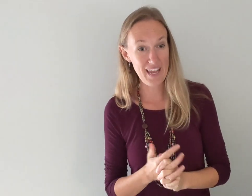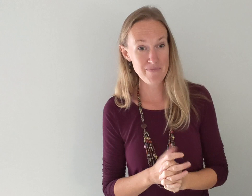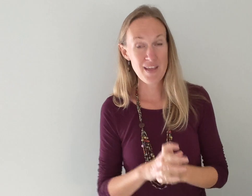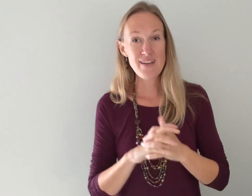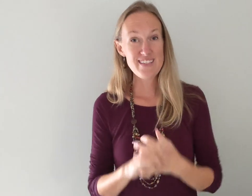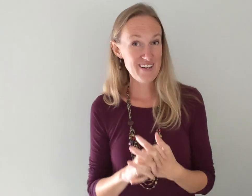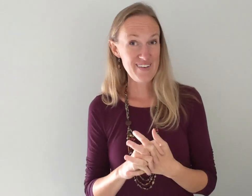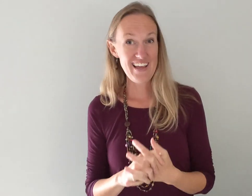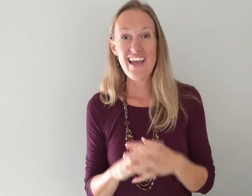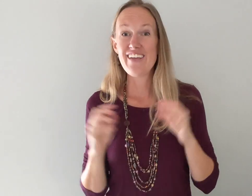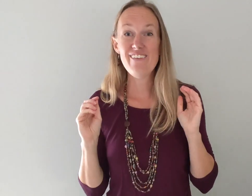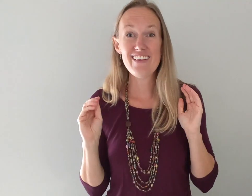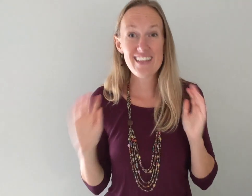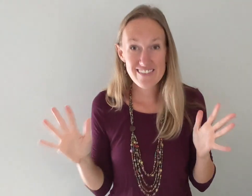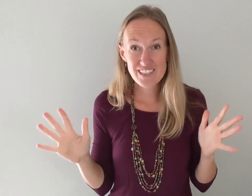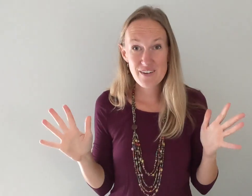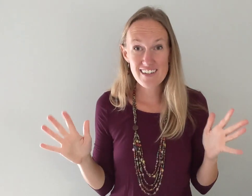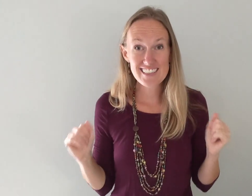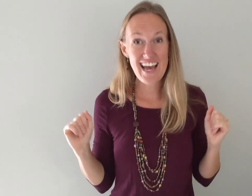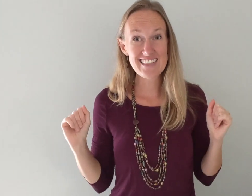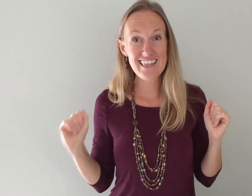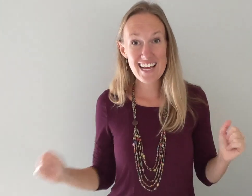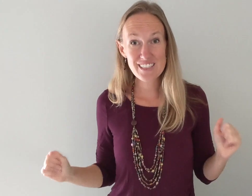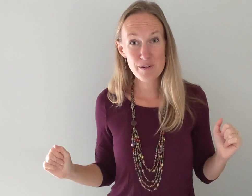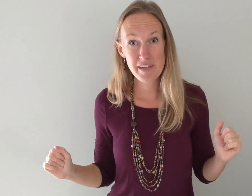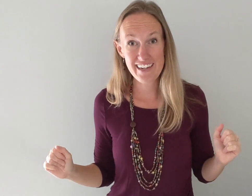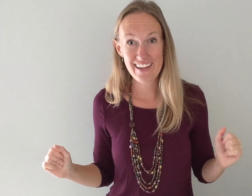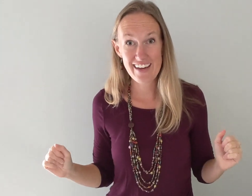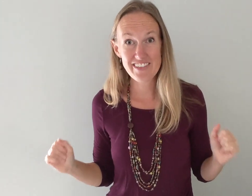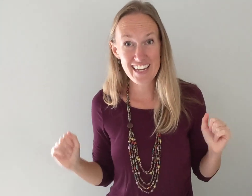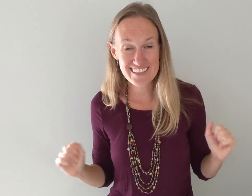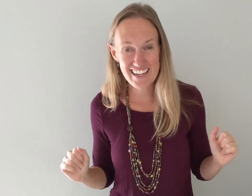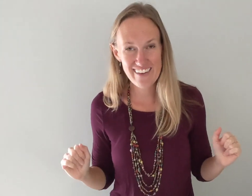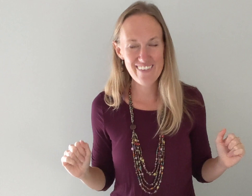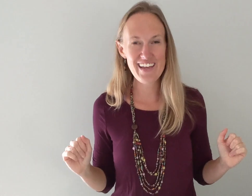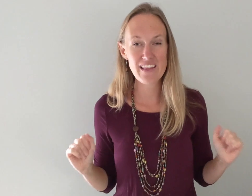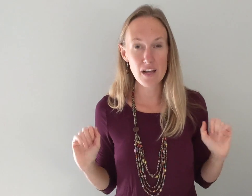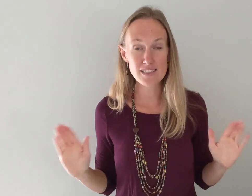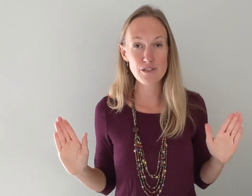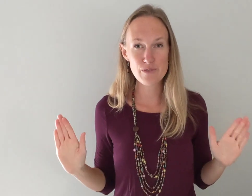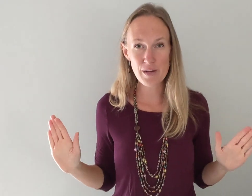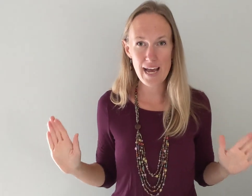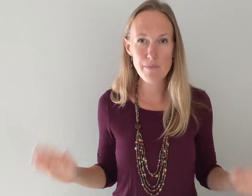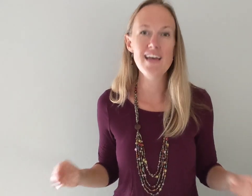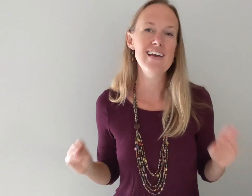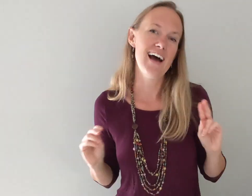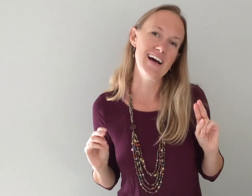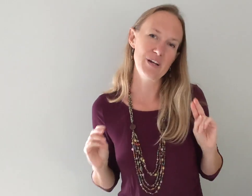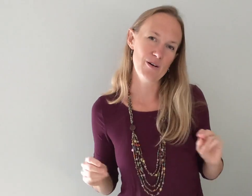Okay, so you will love this chorus. It has lots of repeating. After yesterday where we had lots of new vocab, the chorus